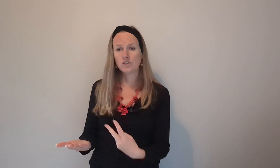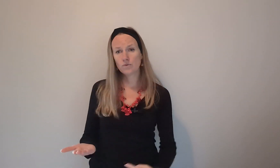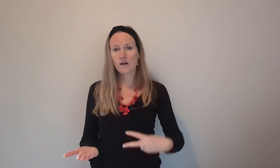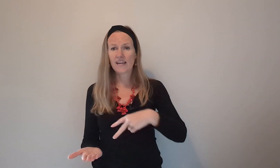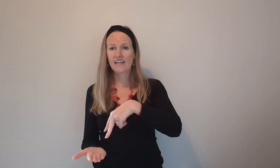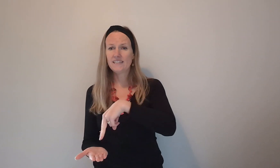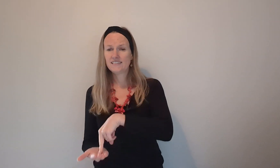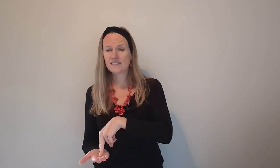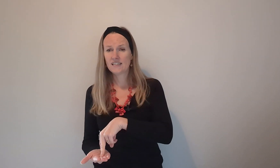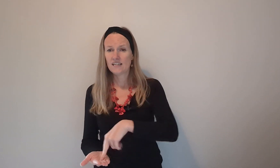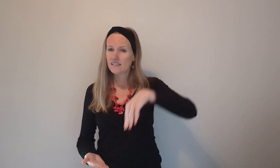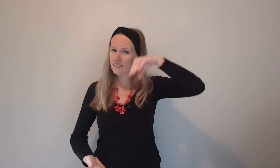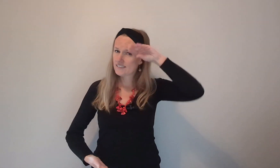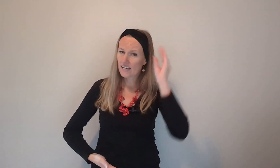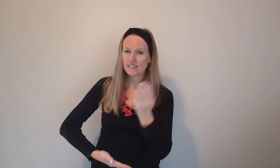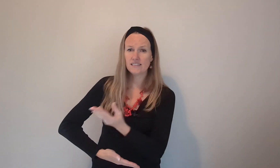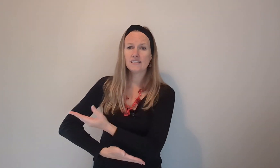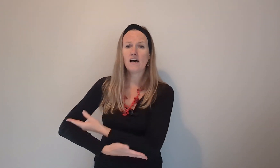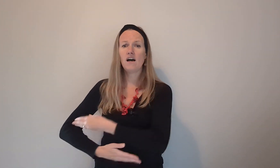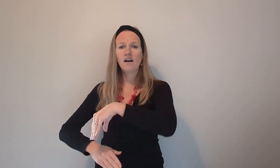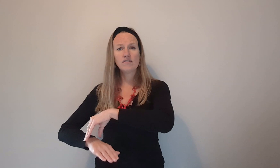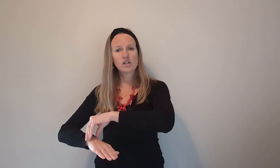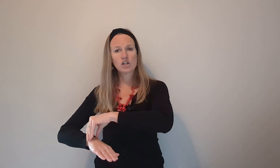to raise the sons of